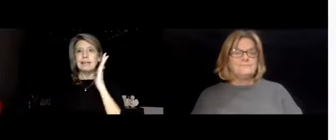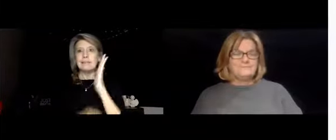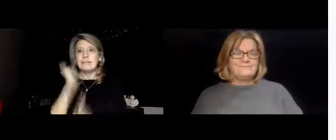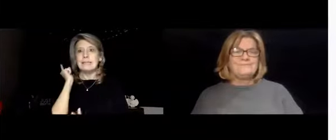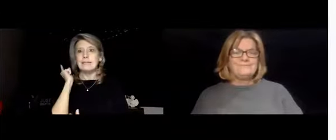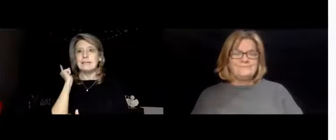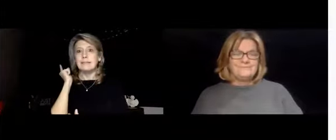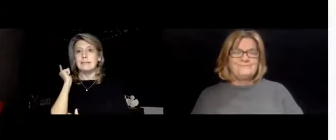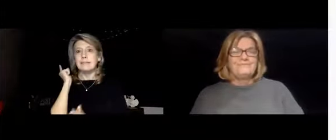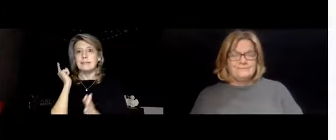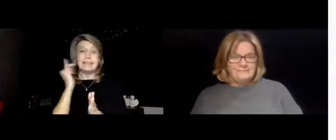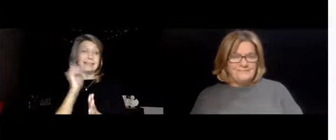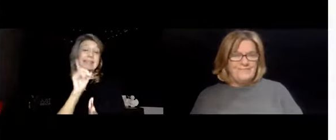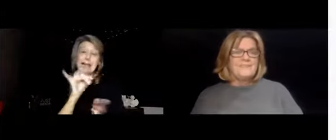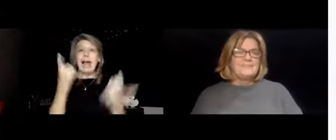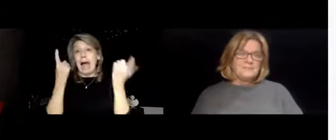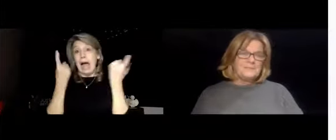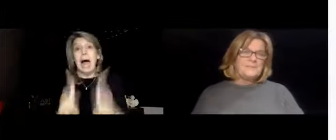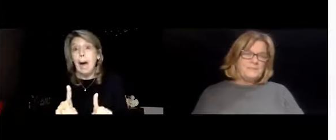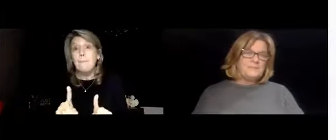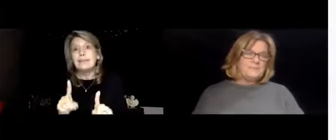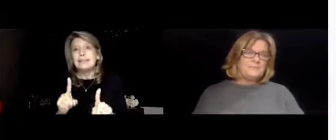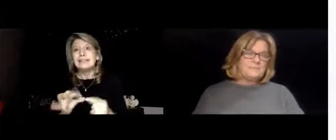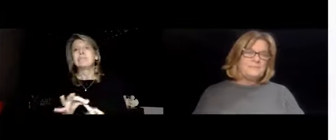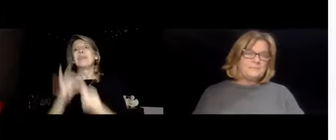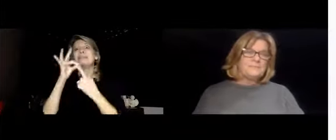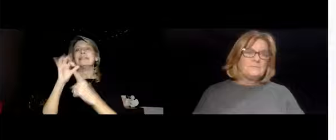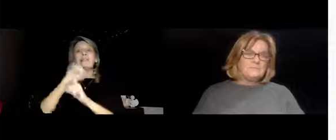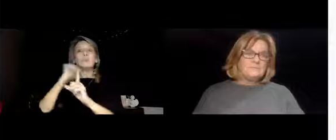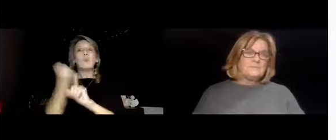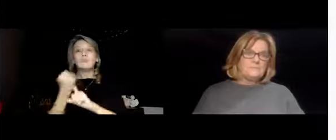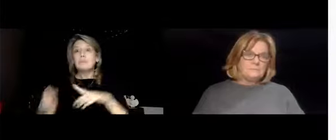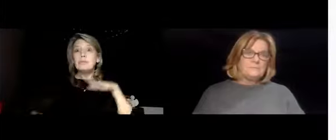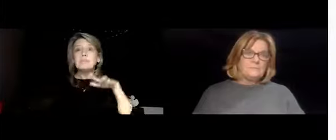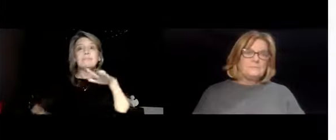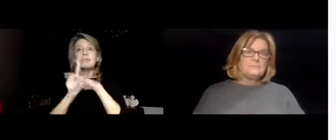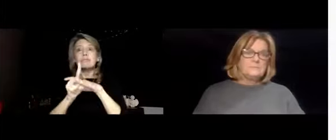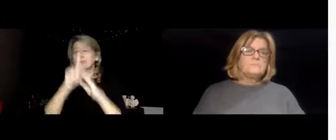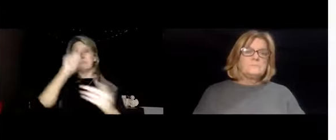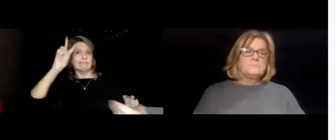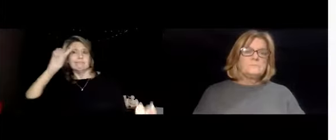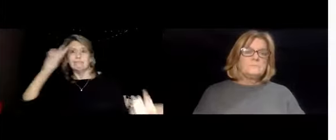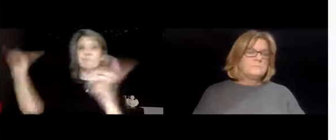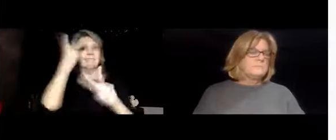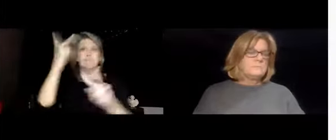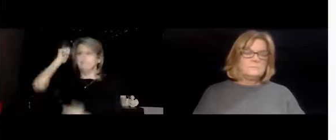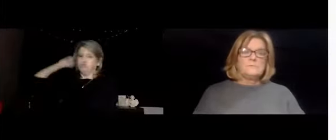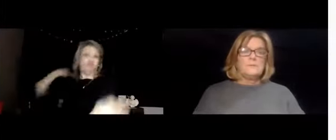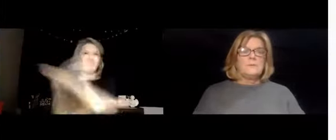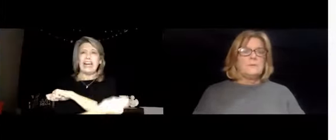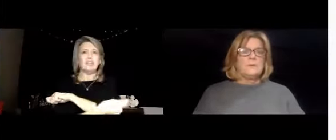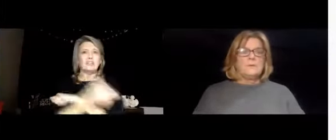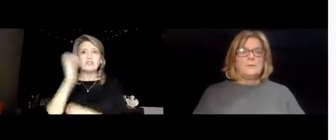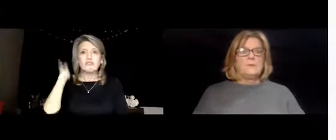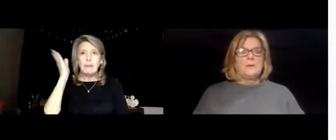Sometimes the pastor will change their message at the very last minute. And that's happened to me in a special situation. Maybe something came up, and